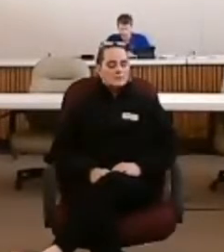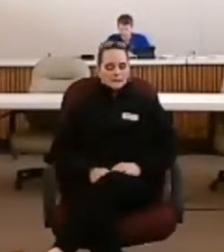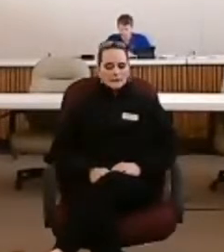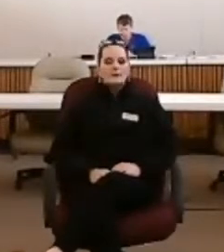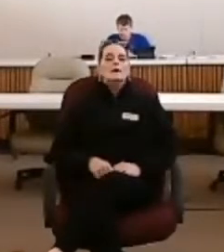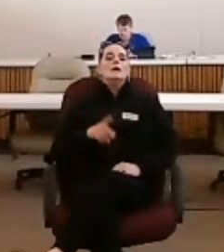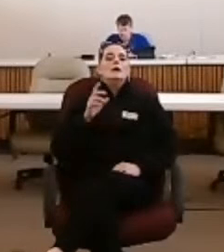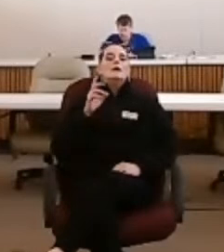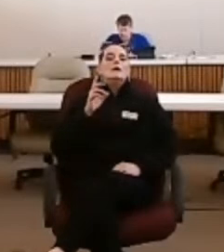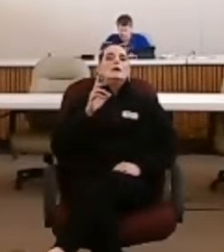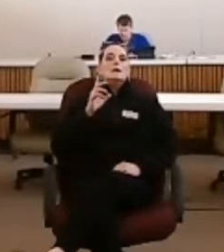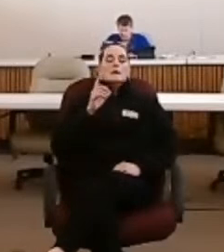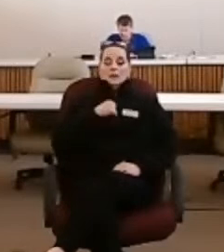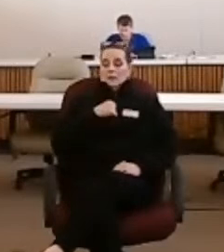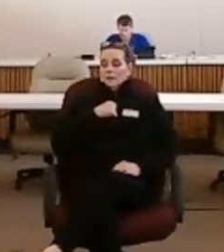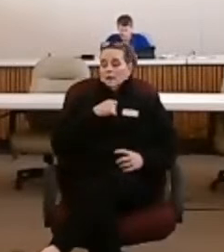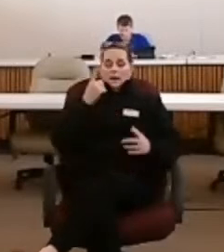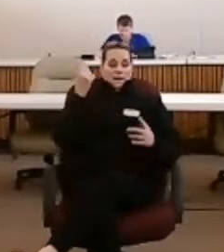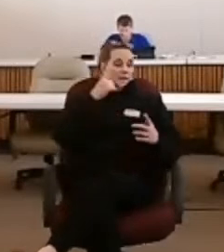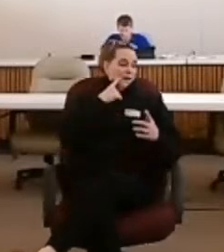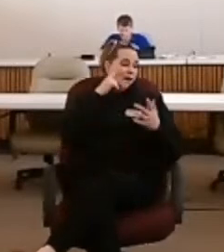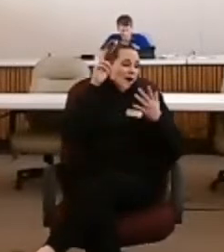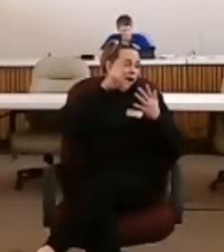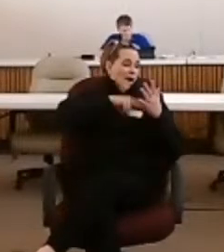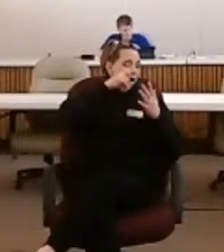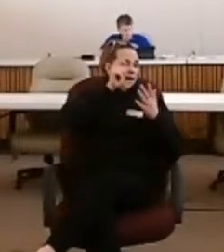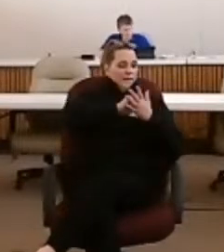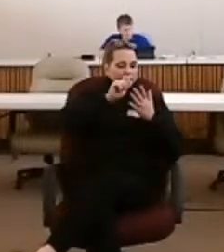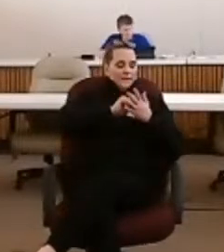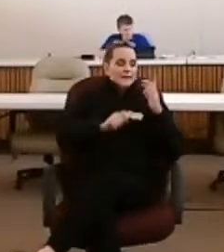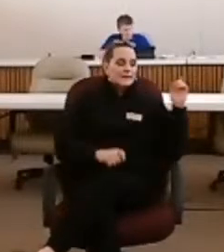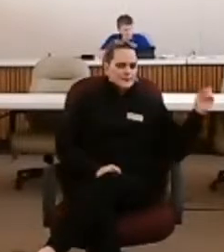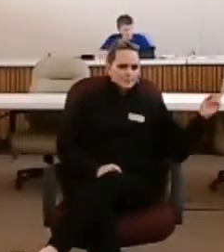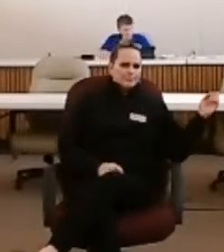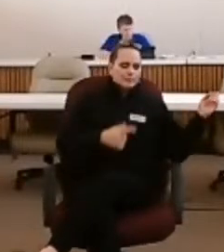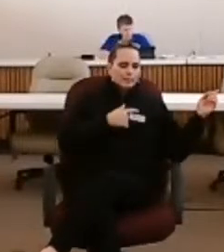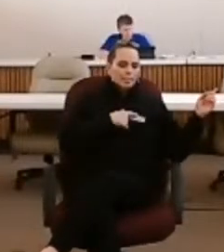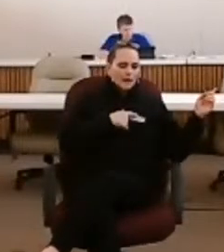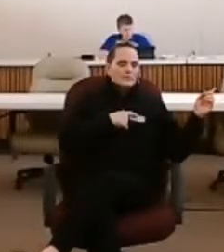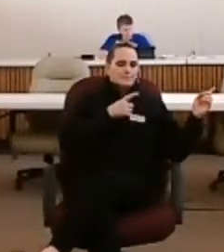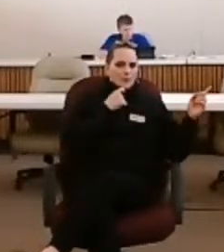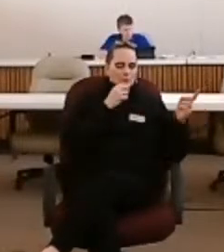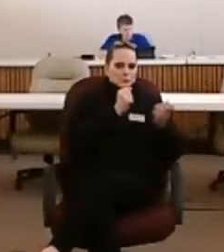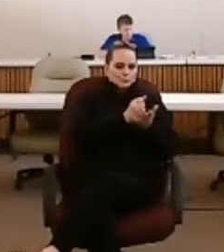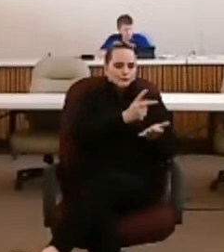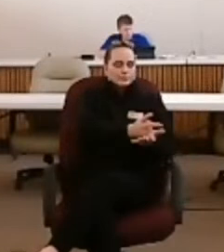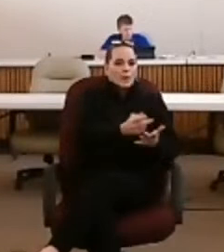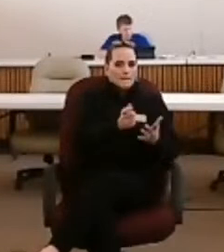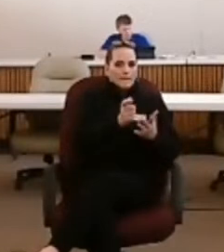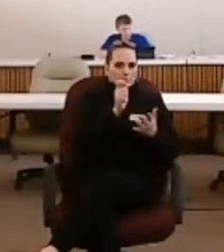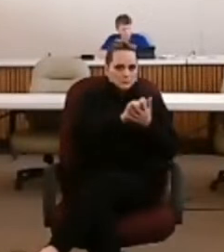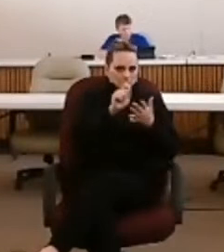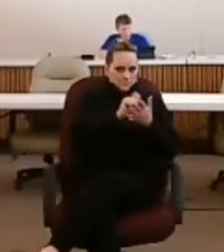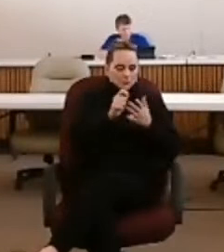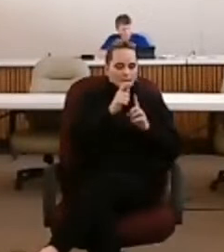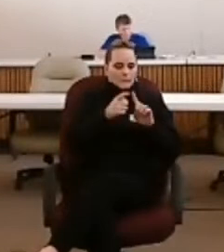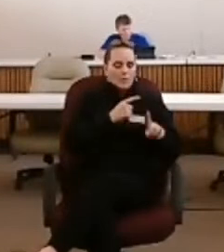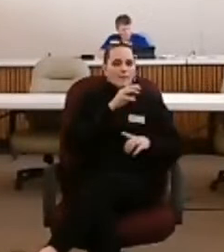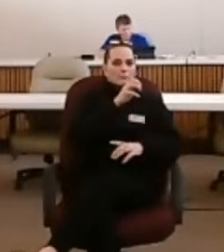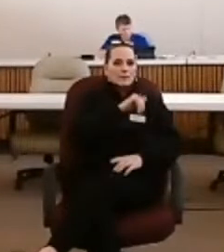Can I get a motion for the minutes? Yes, Mr. Supervisor, I make a motion to approve the minutes from May